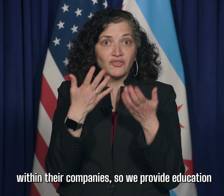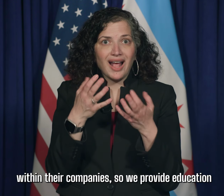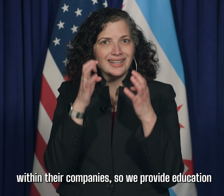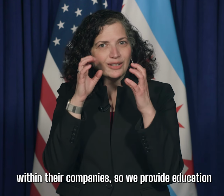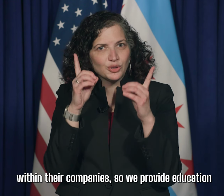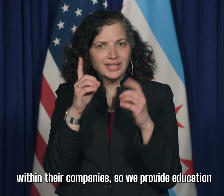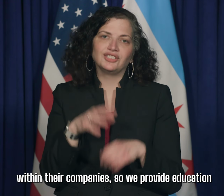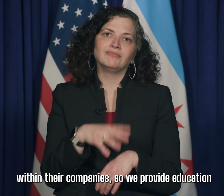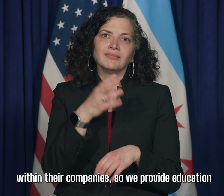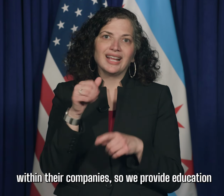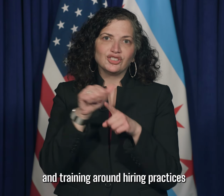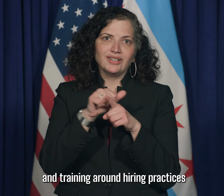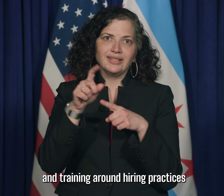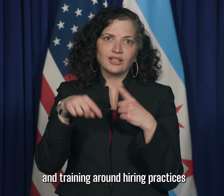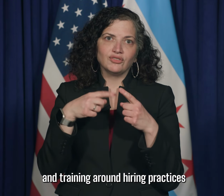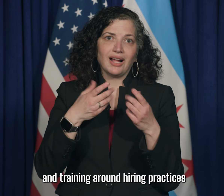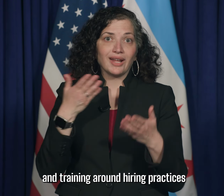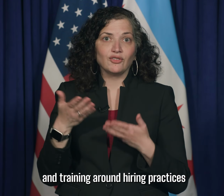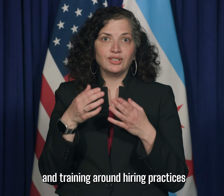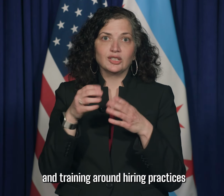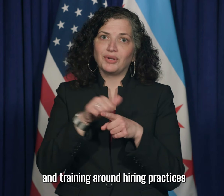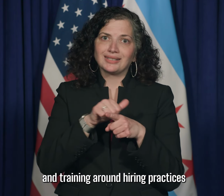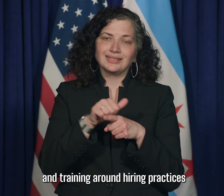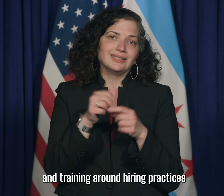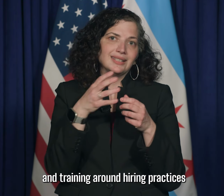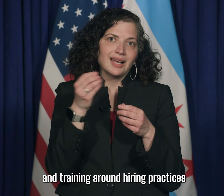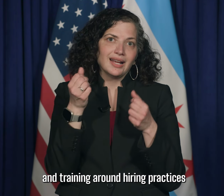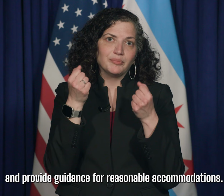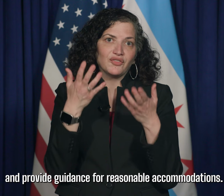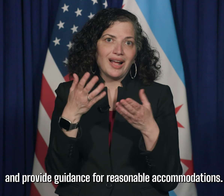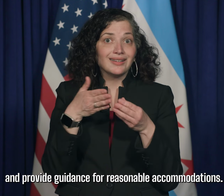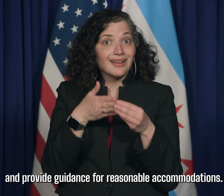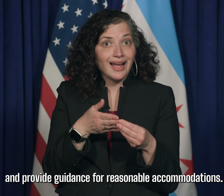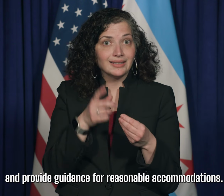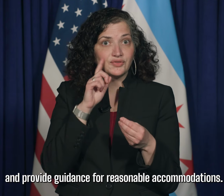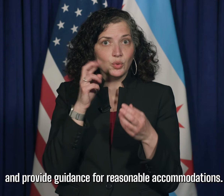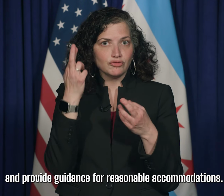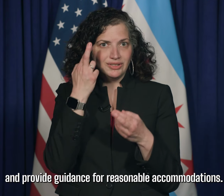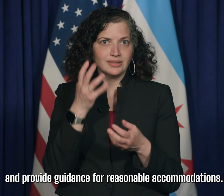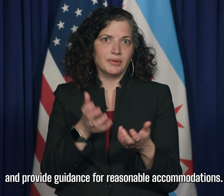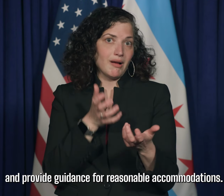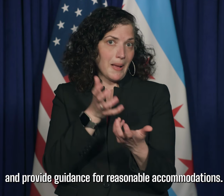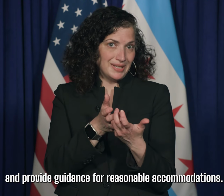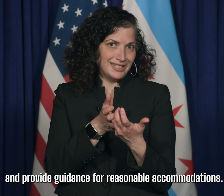provide education and training around hiring practices and provide guidance for visible accommodations.